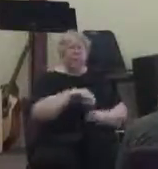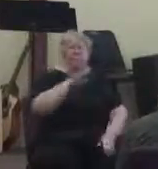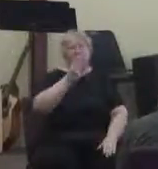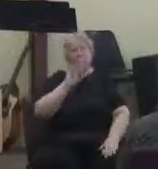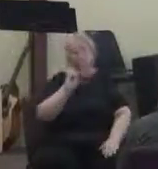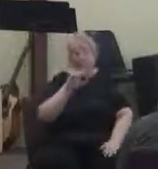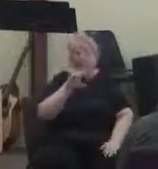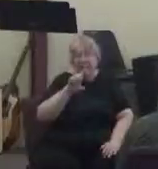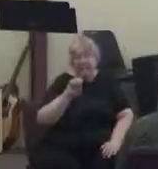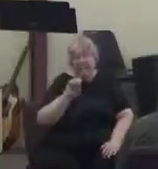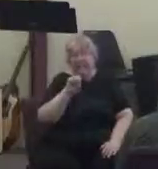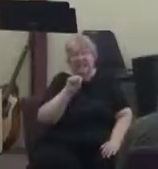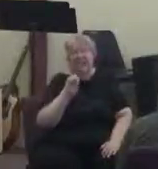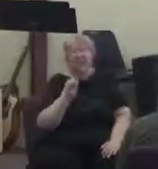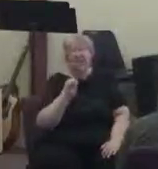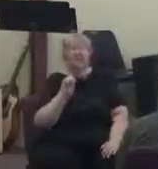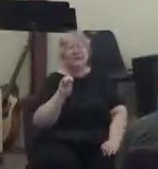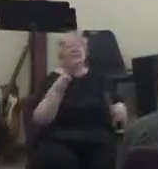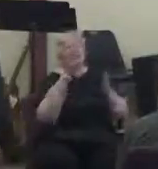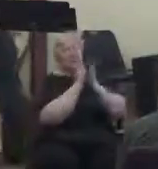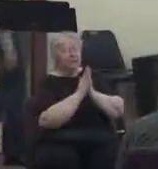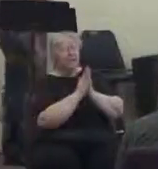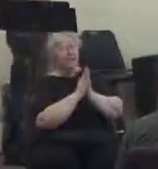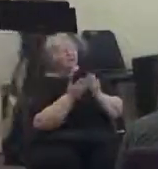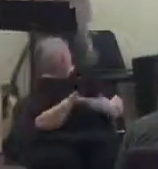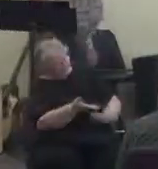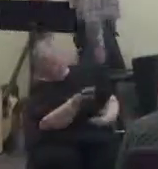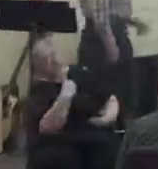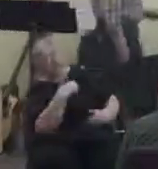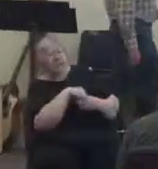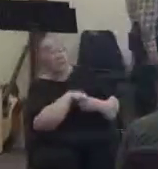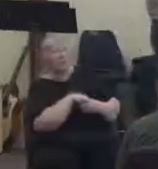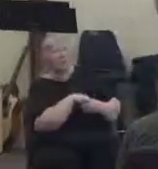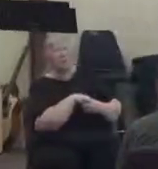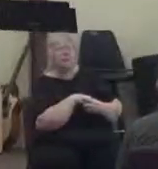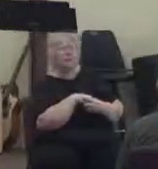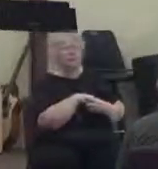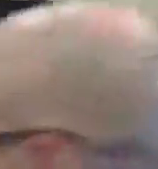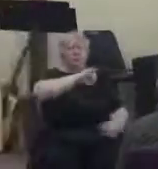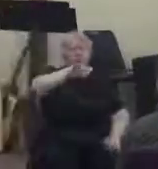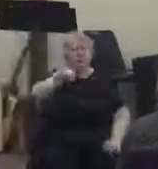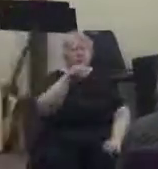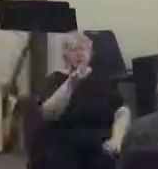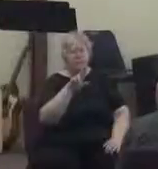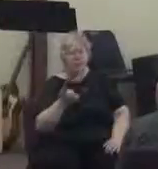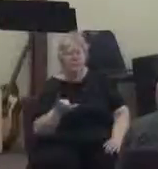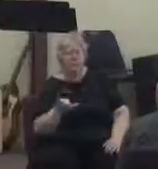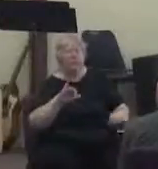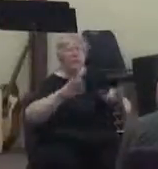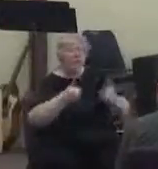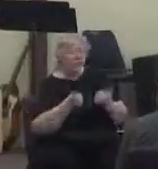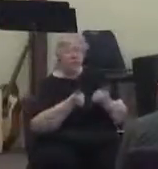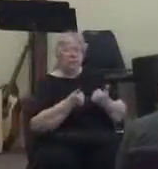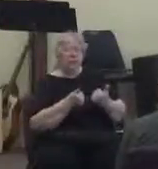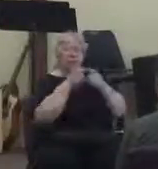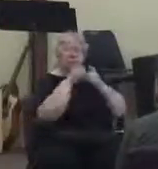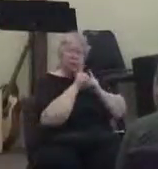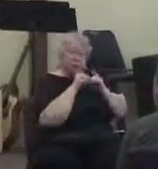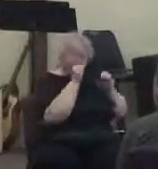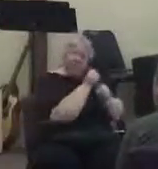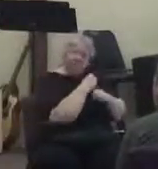and they've asked us to come in July and share with them about discipling, multiplying, and making